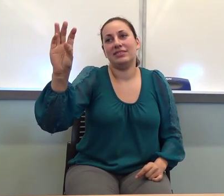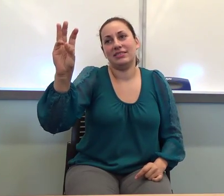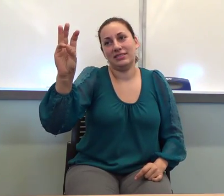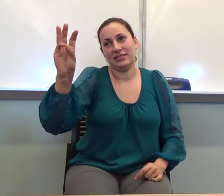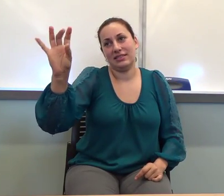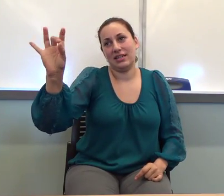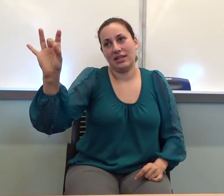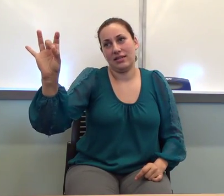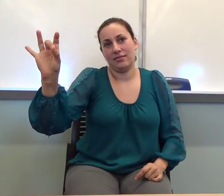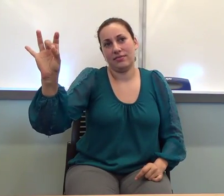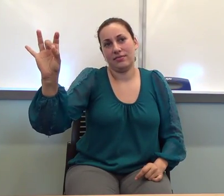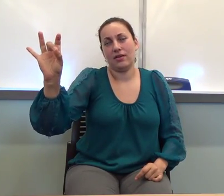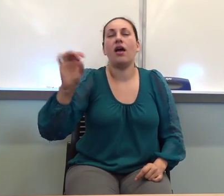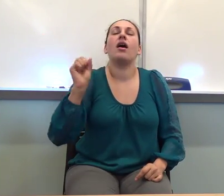6 and 1, yeah, that's right, 68.